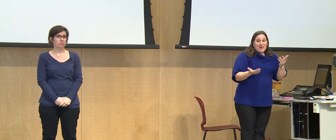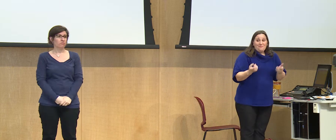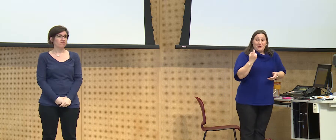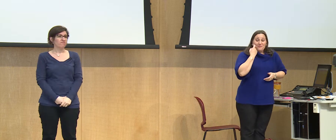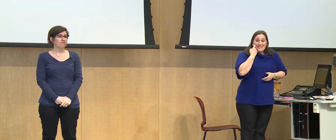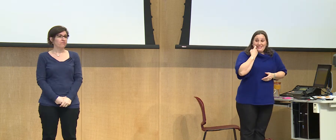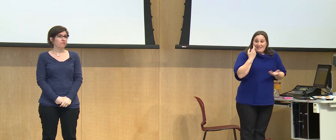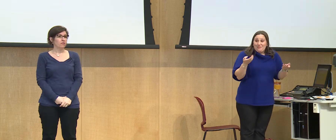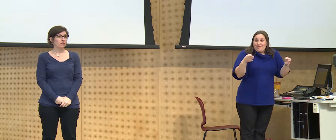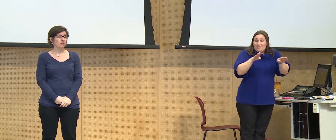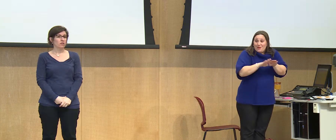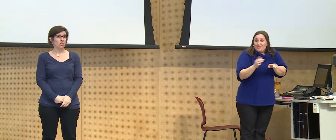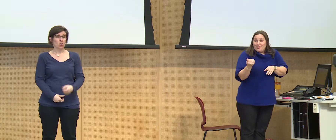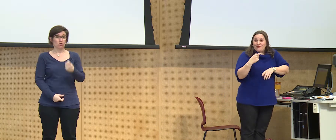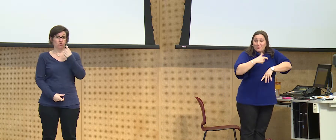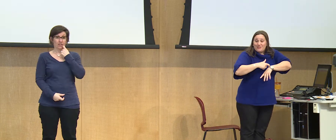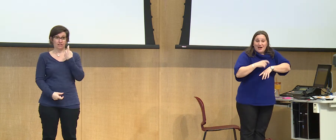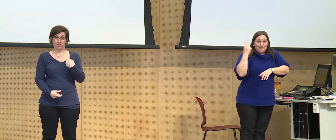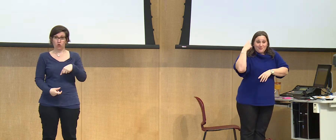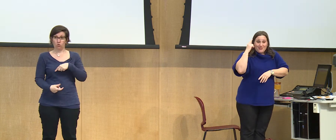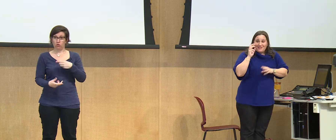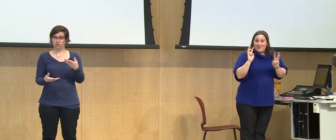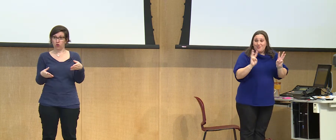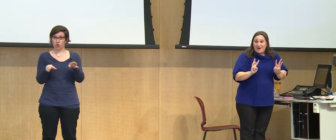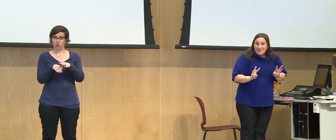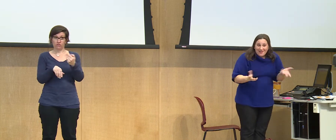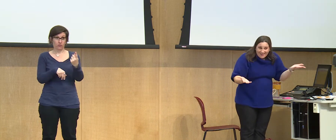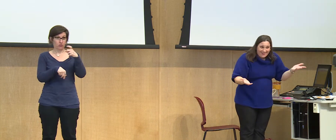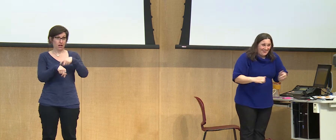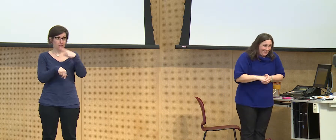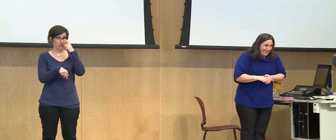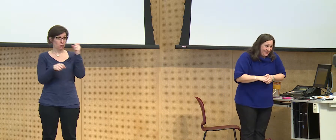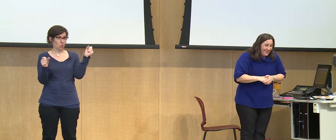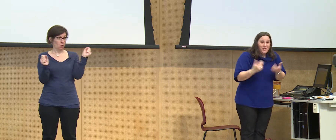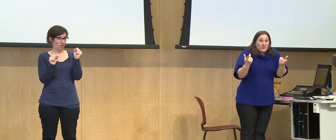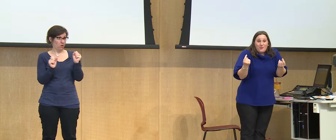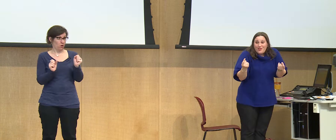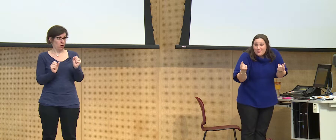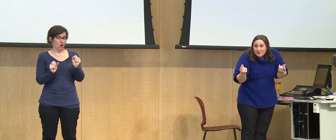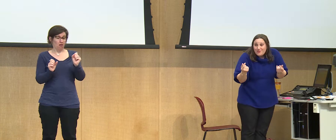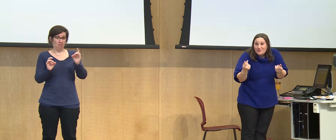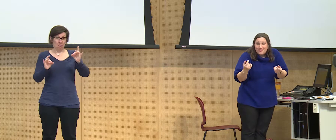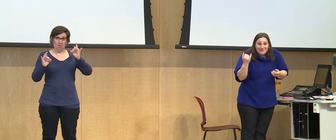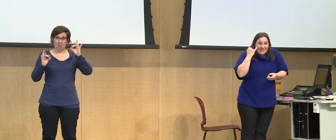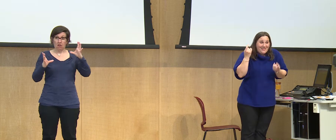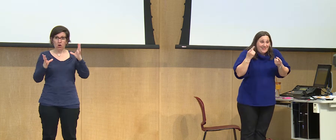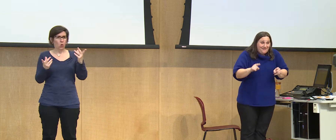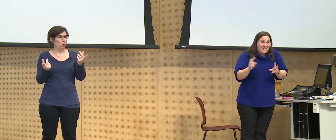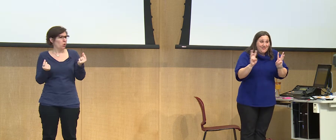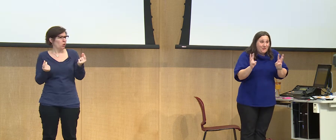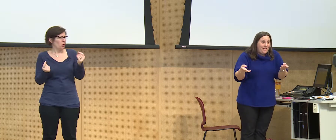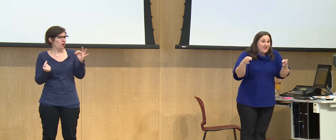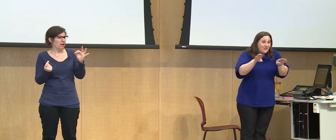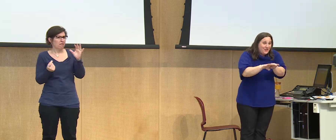Maybe recently we've closed a few times because of the weather. So what do you do in the event of a weather